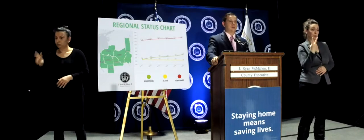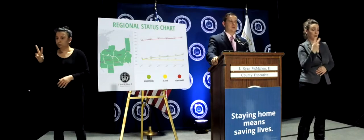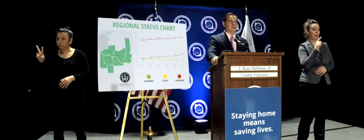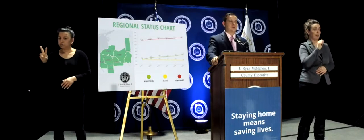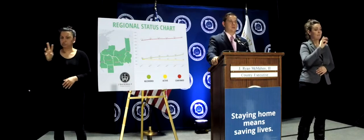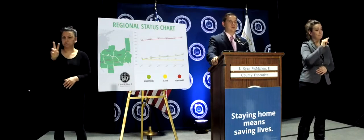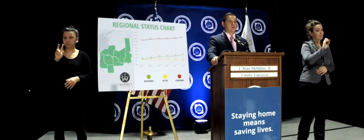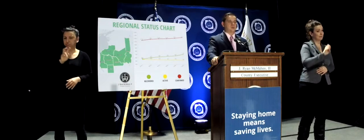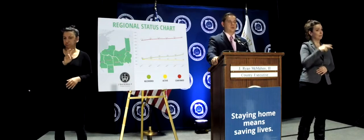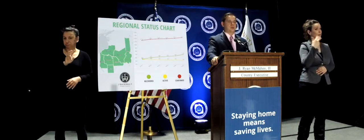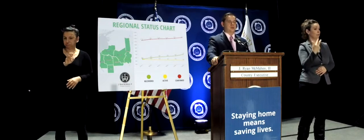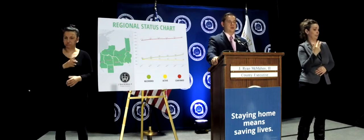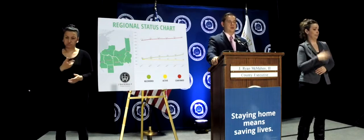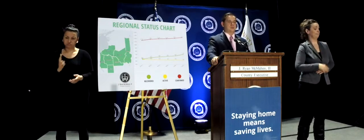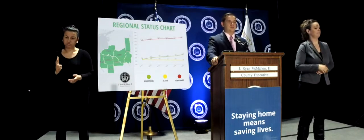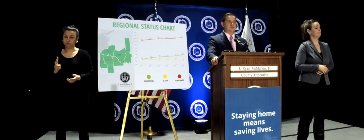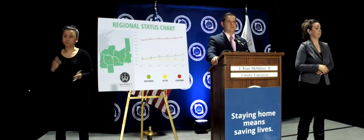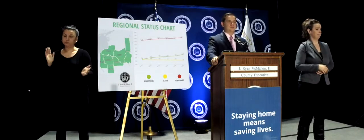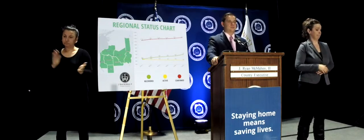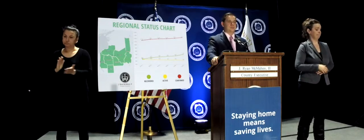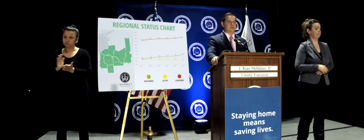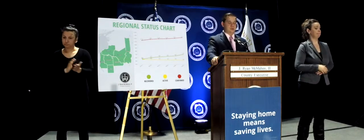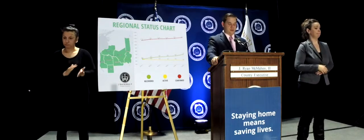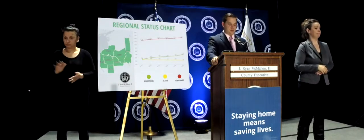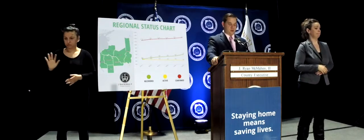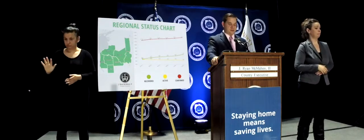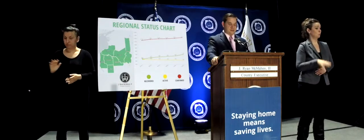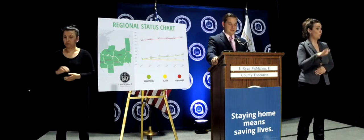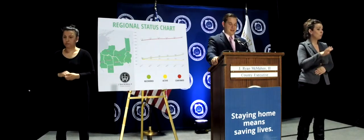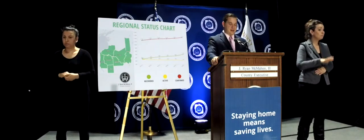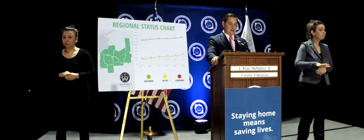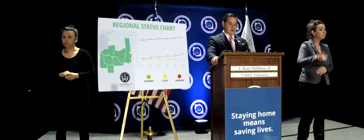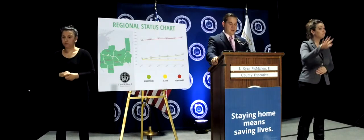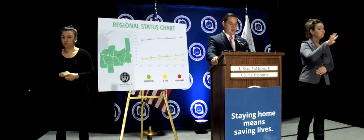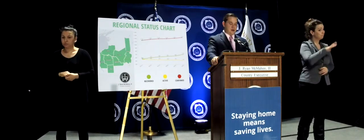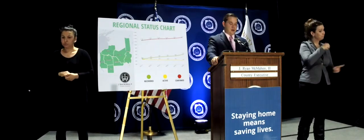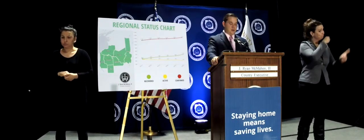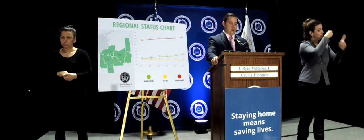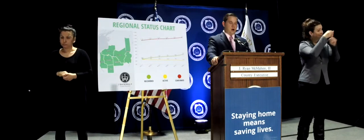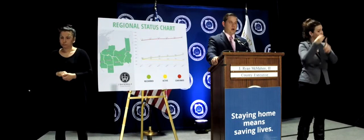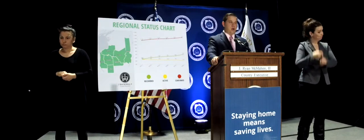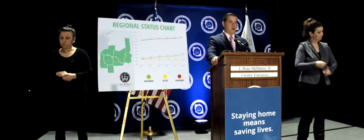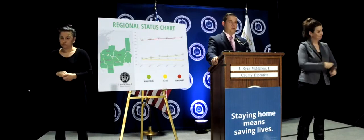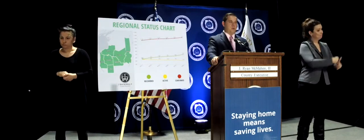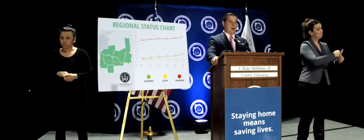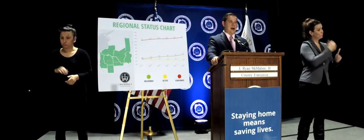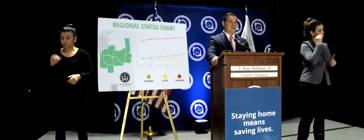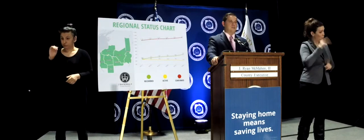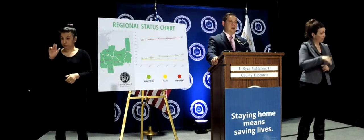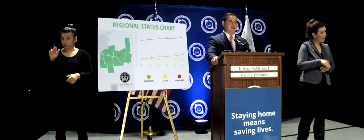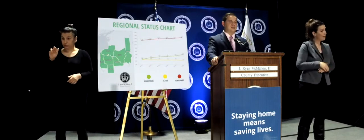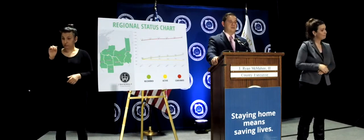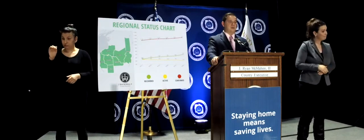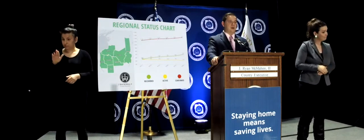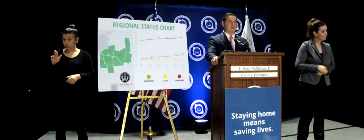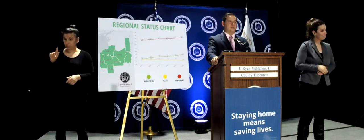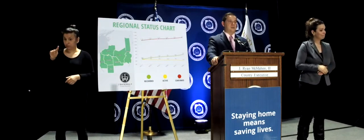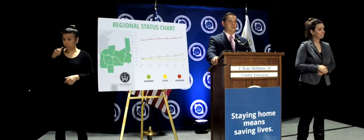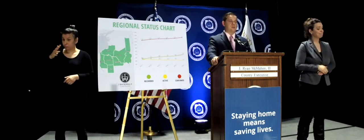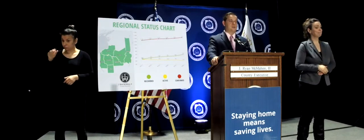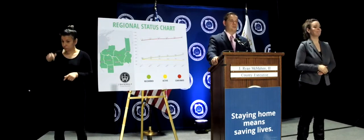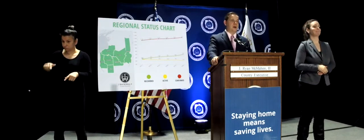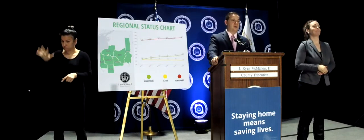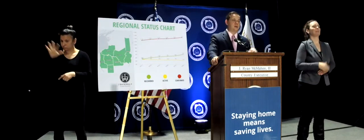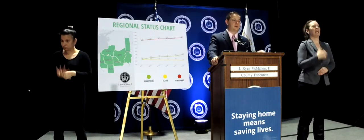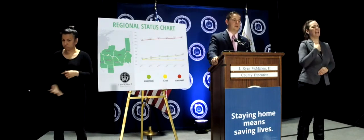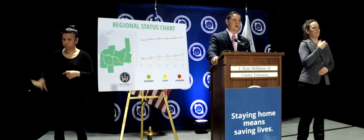Geographically, there really is nothing much to say. There are a couple hot spots that fall into some of